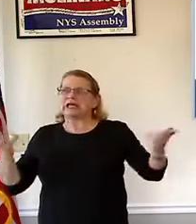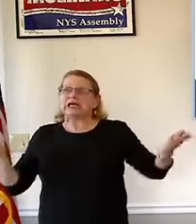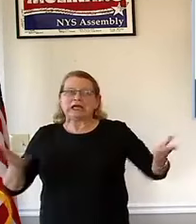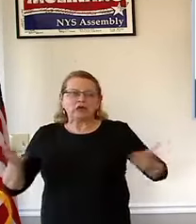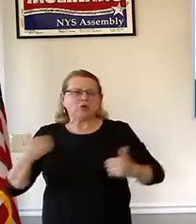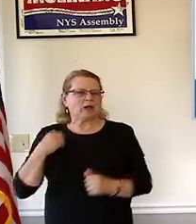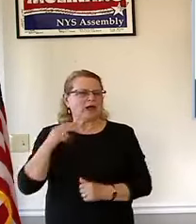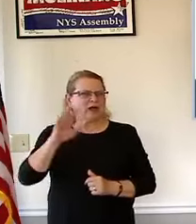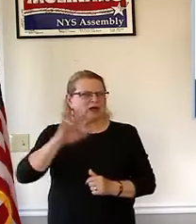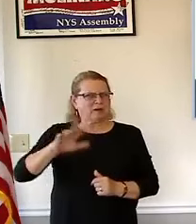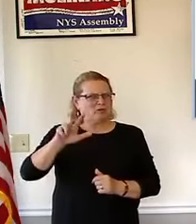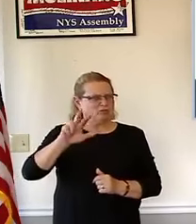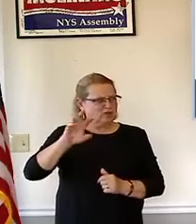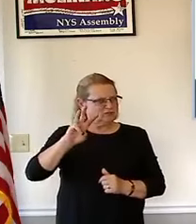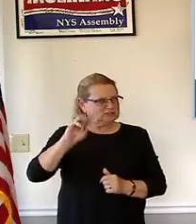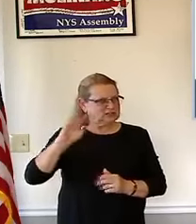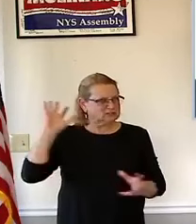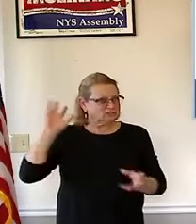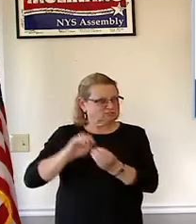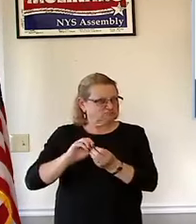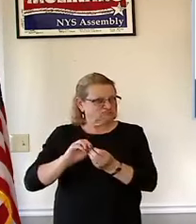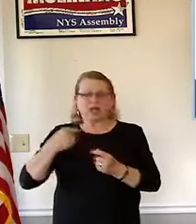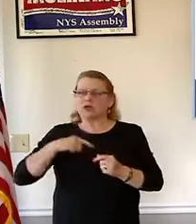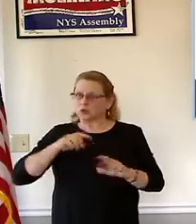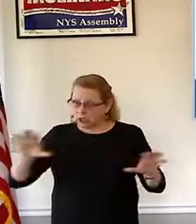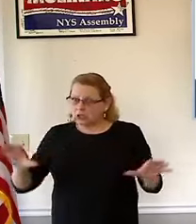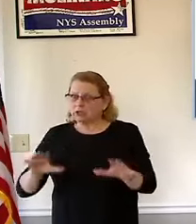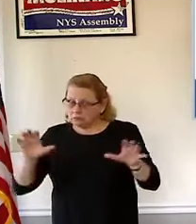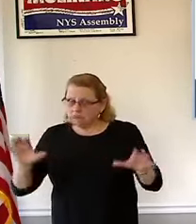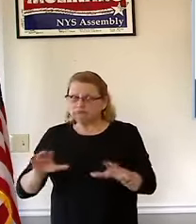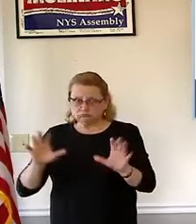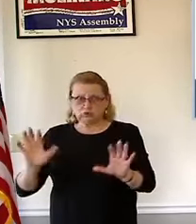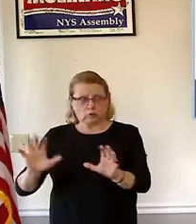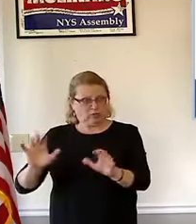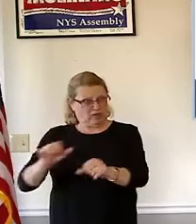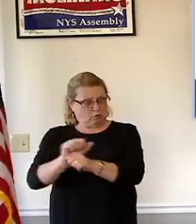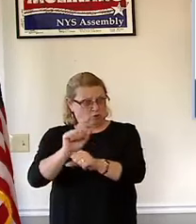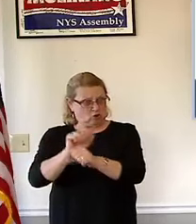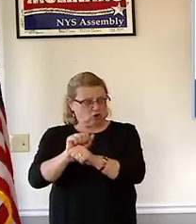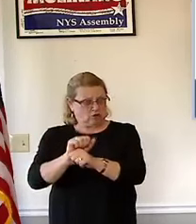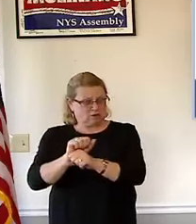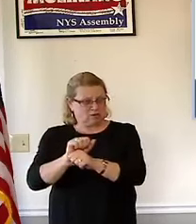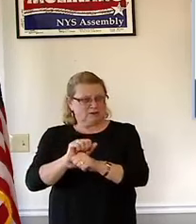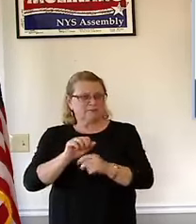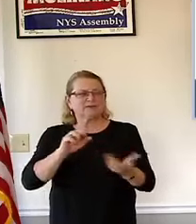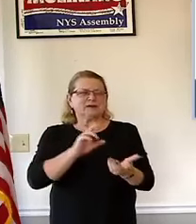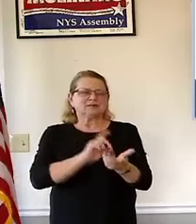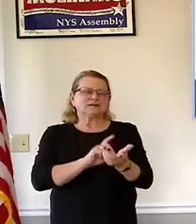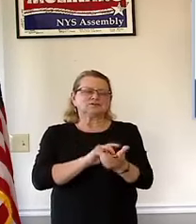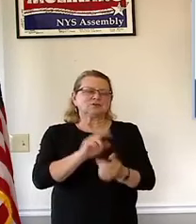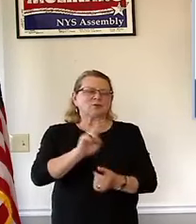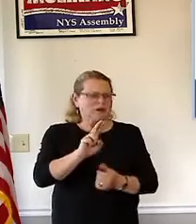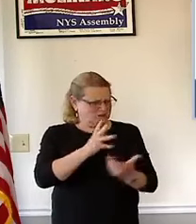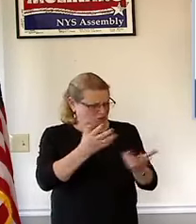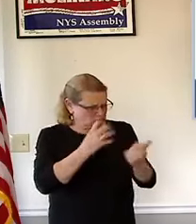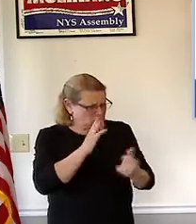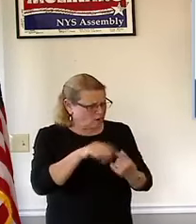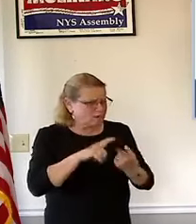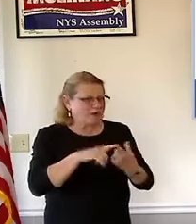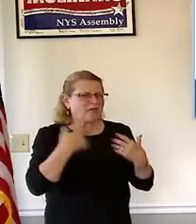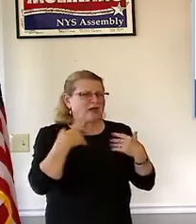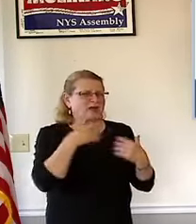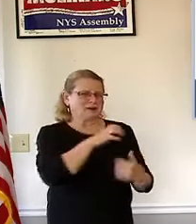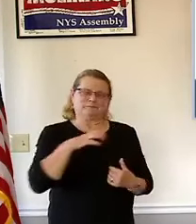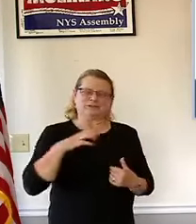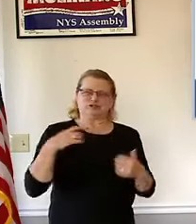360 contact tracers, and we engage in that activity. Anil Wythian is our Commissioner of Health. Anil, do you want to talk a little bit about how that